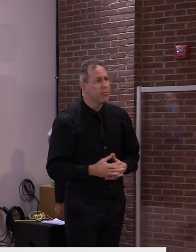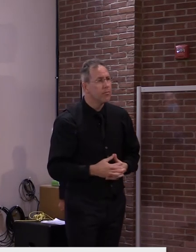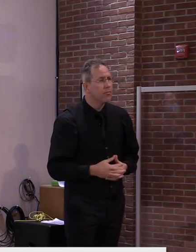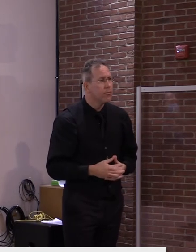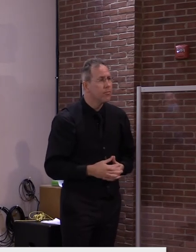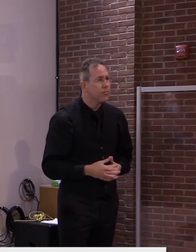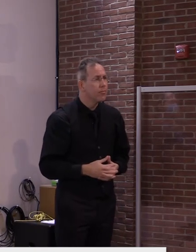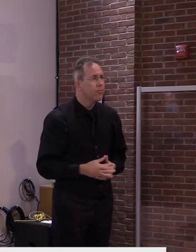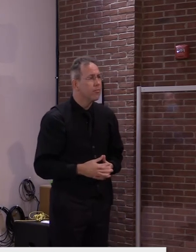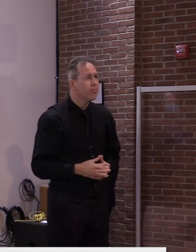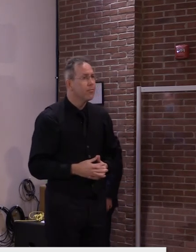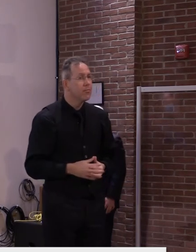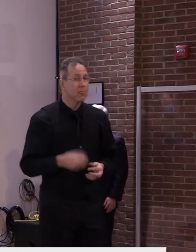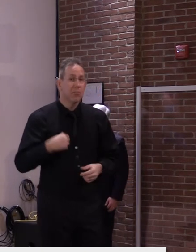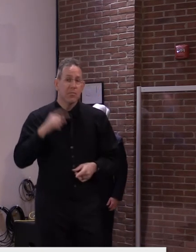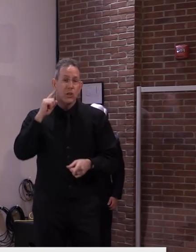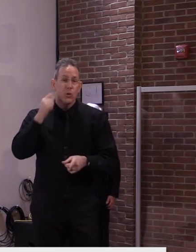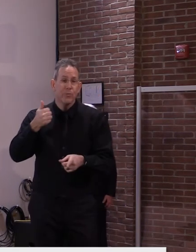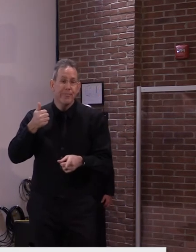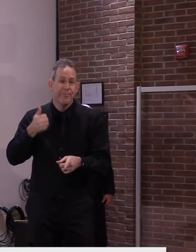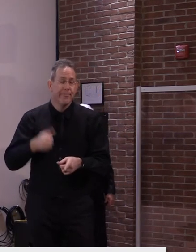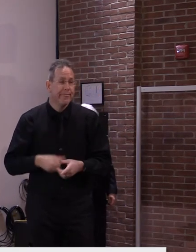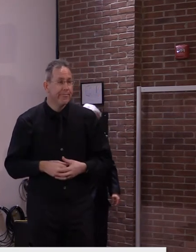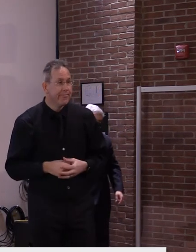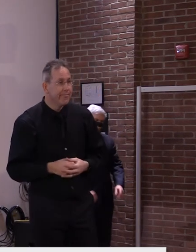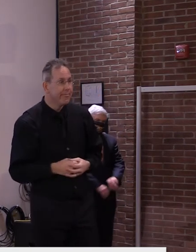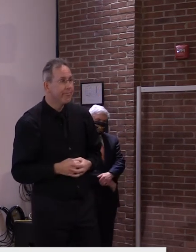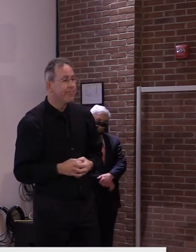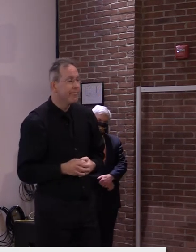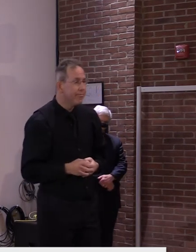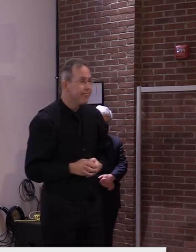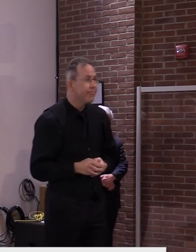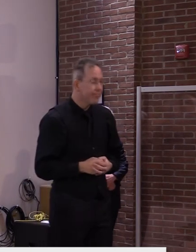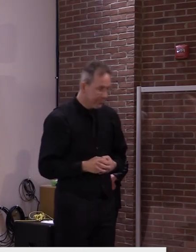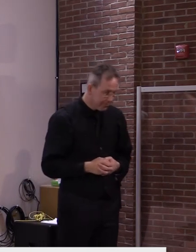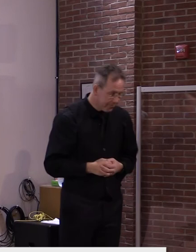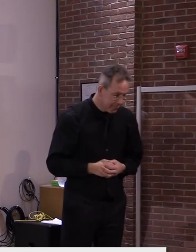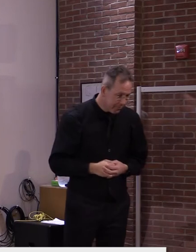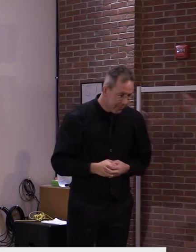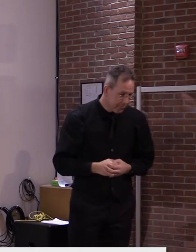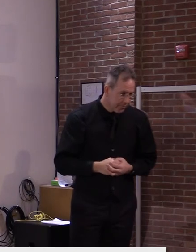Hi, can you hear me? We can. Yeah, I'm here.